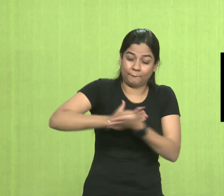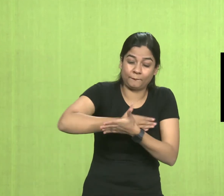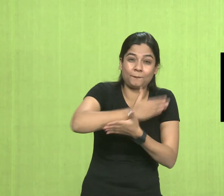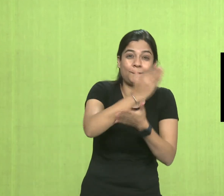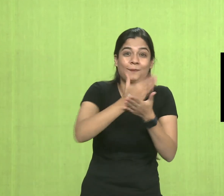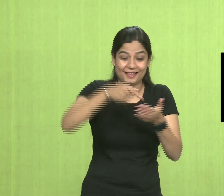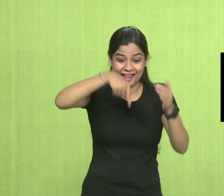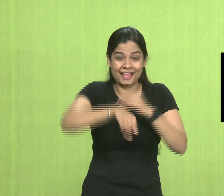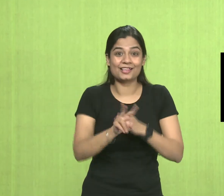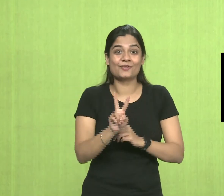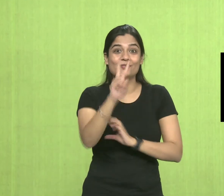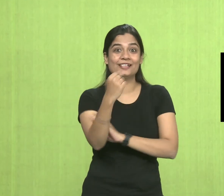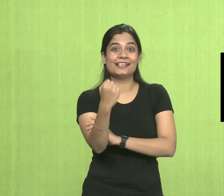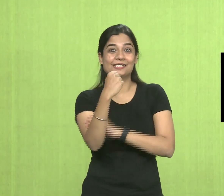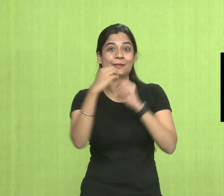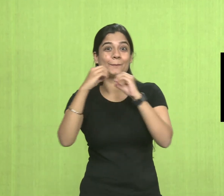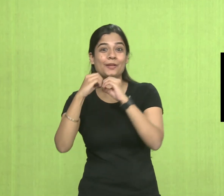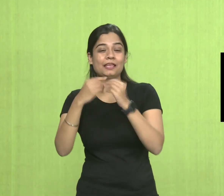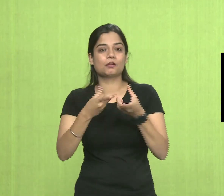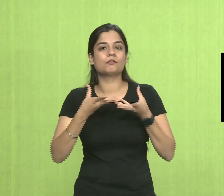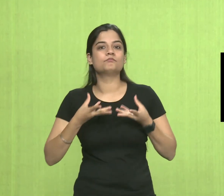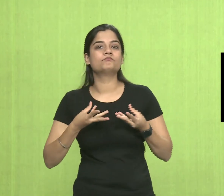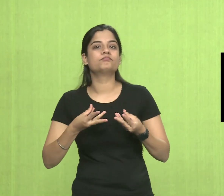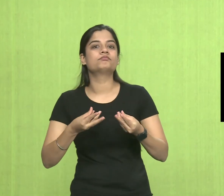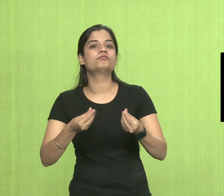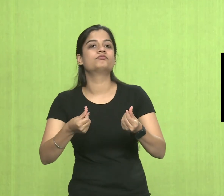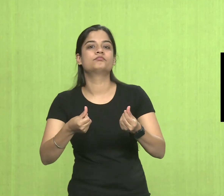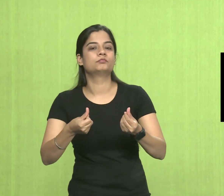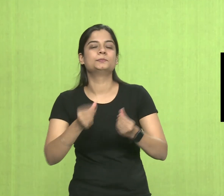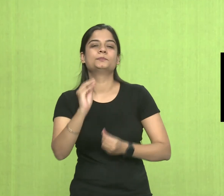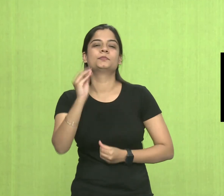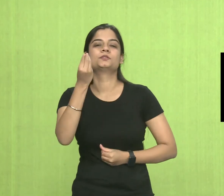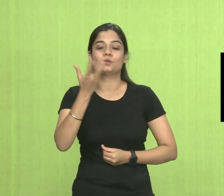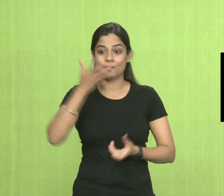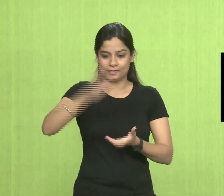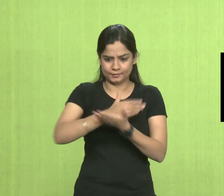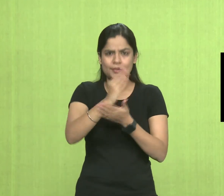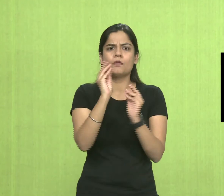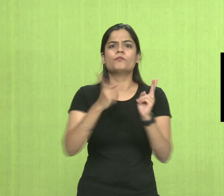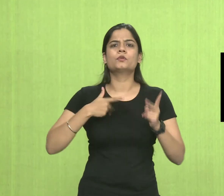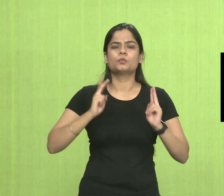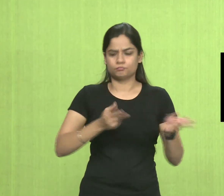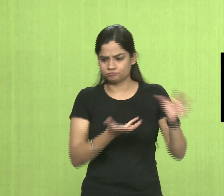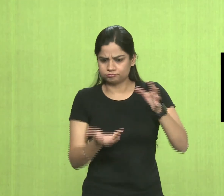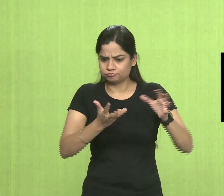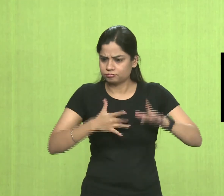Avoid repeated or prolonged washing of rice, dal, etc. because it loses the vitamin B